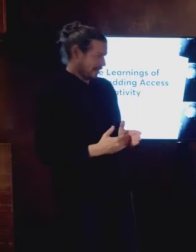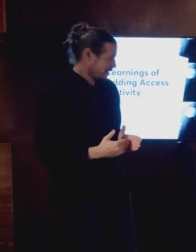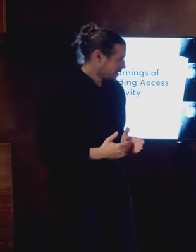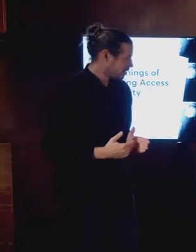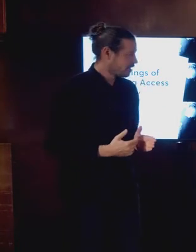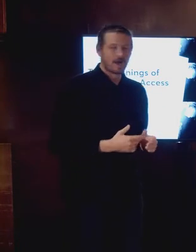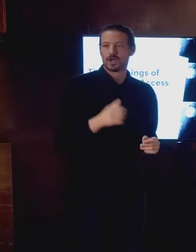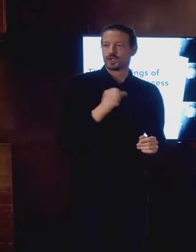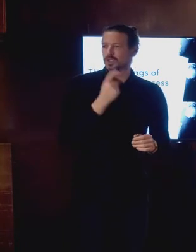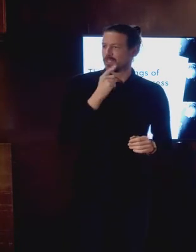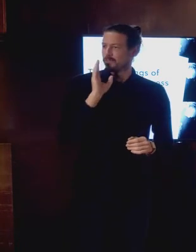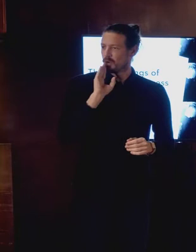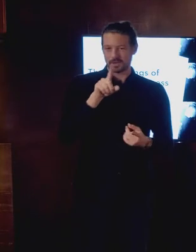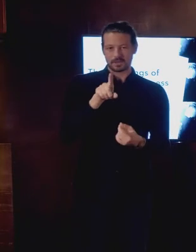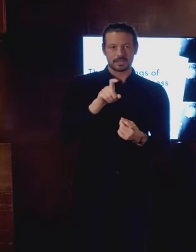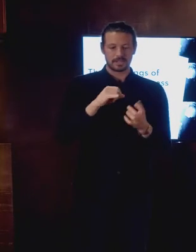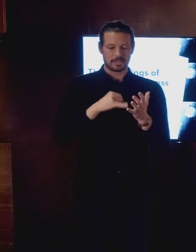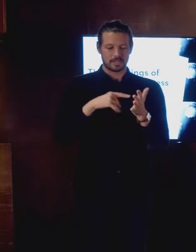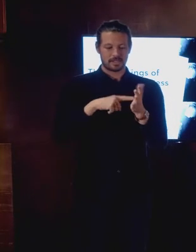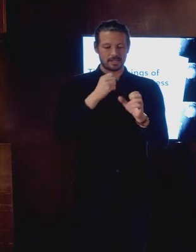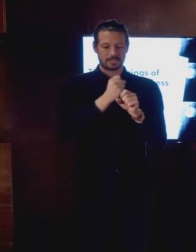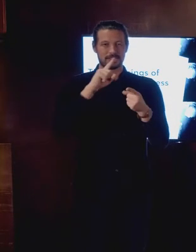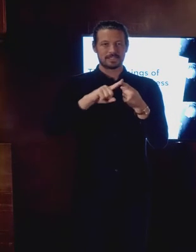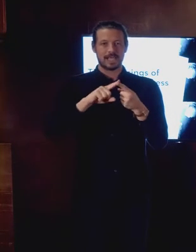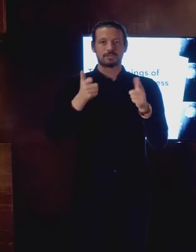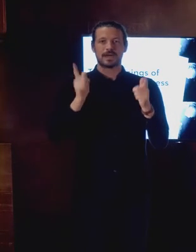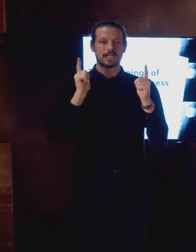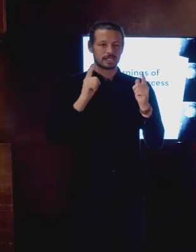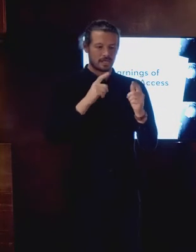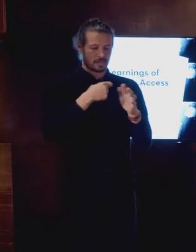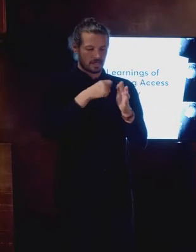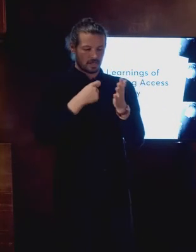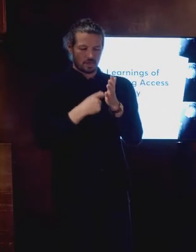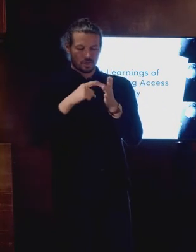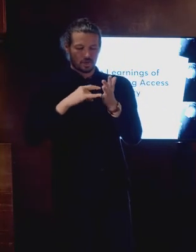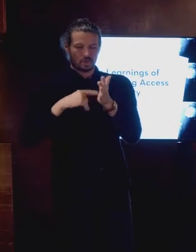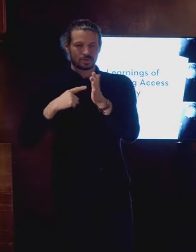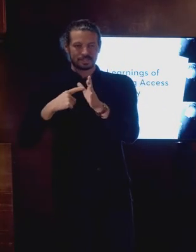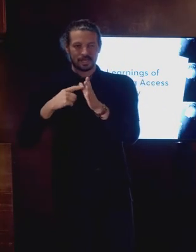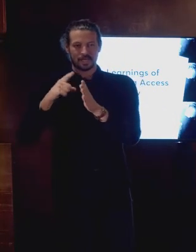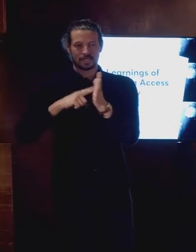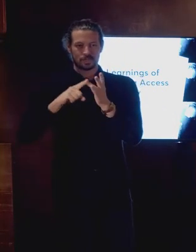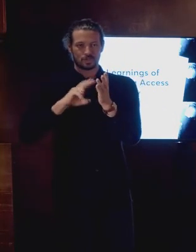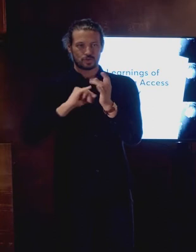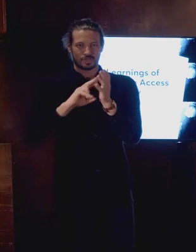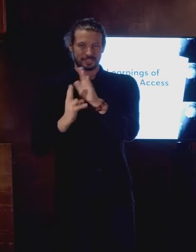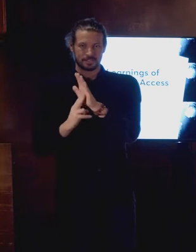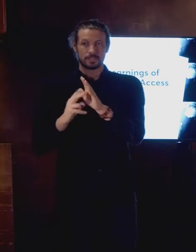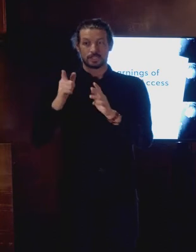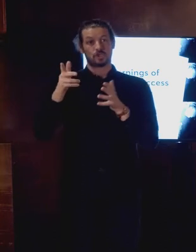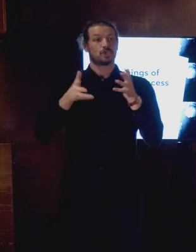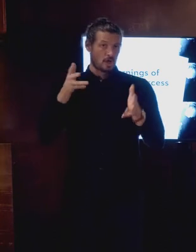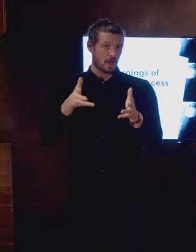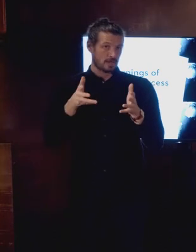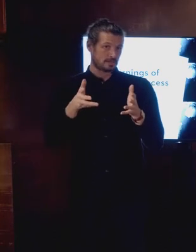we probably should have said we also employed a stage manager who's from Fringe, Krista Jonathan, who she